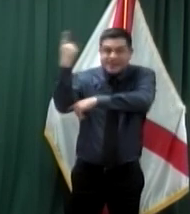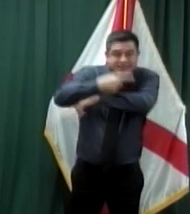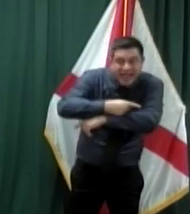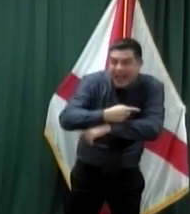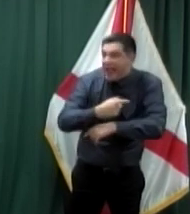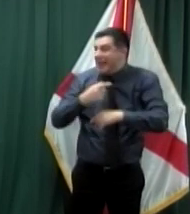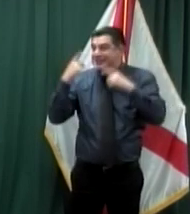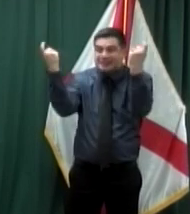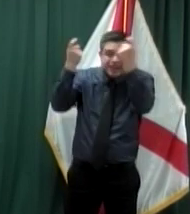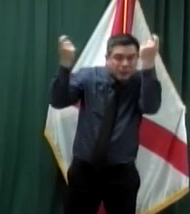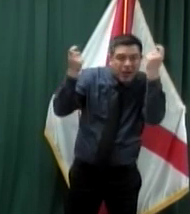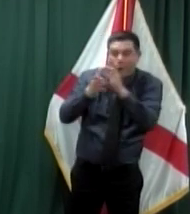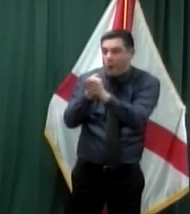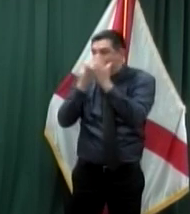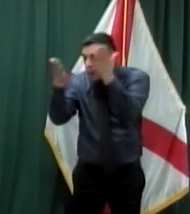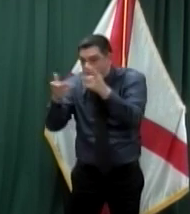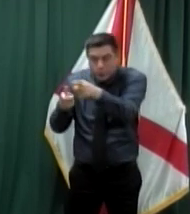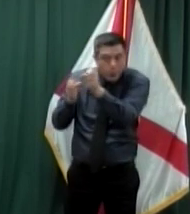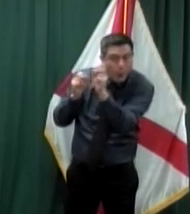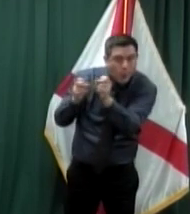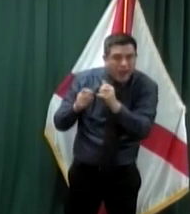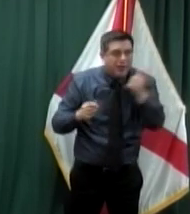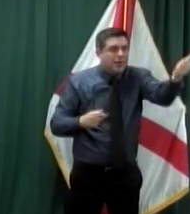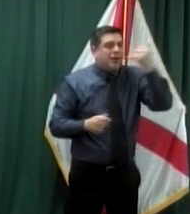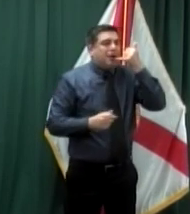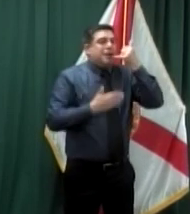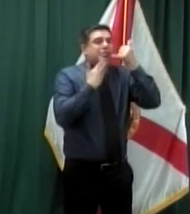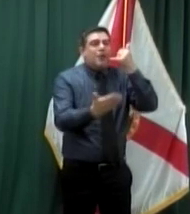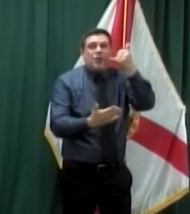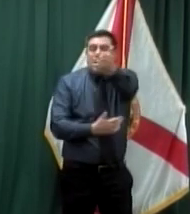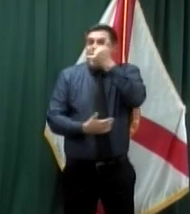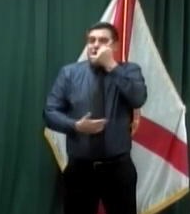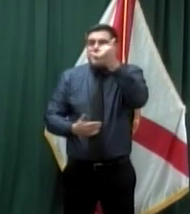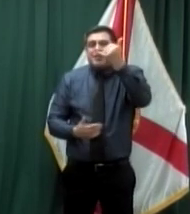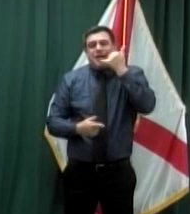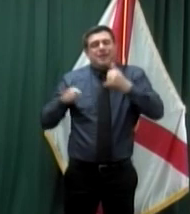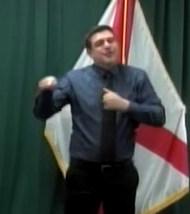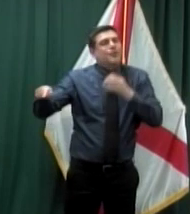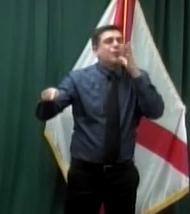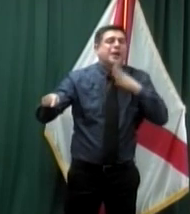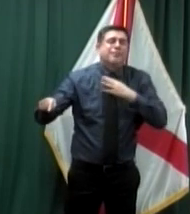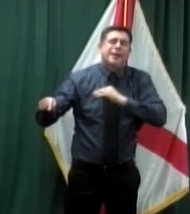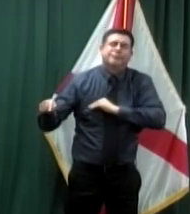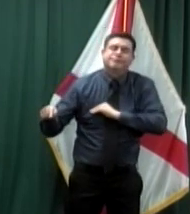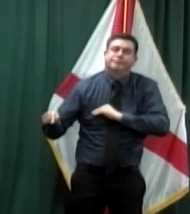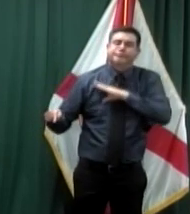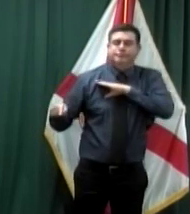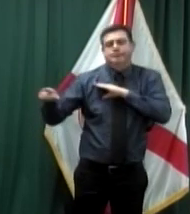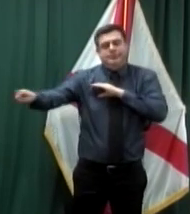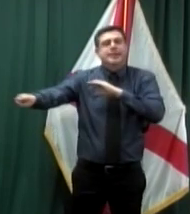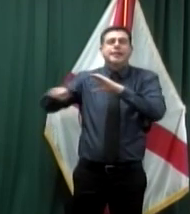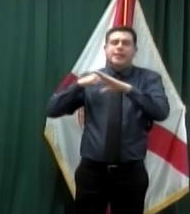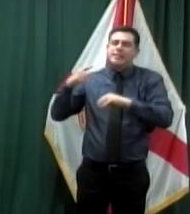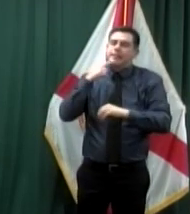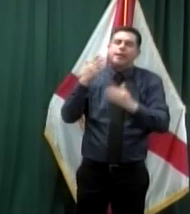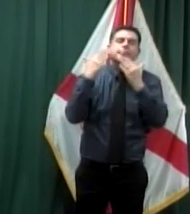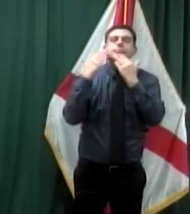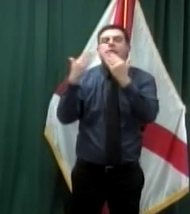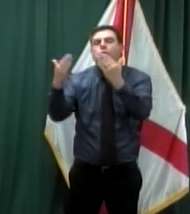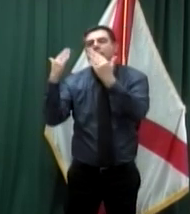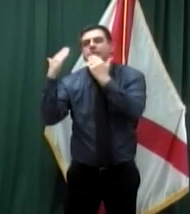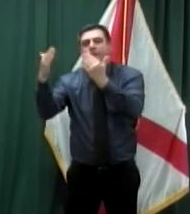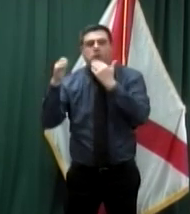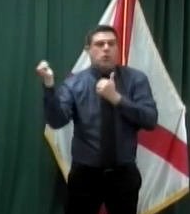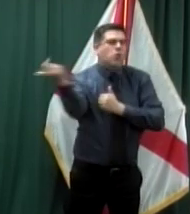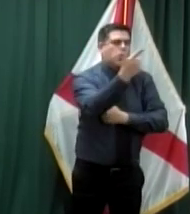humble that they don't share, but I felt a need that we should share that. That's what Seminole County is all about, helping each other. We've done a great job. So